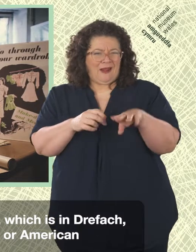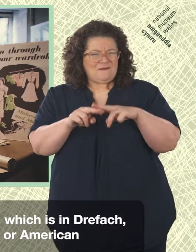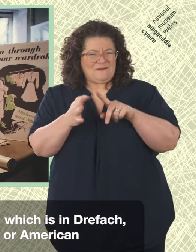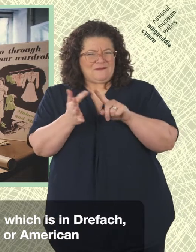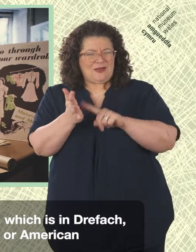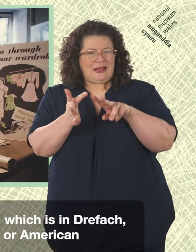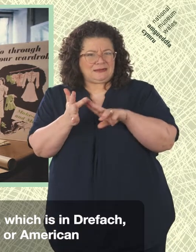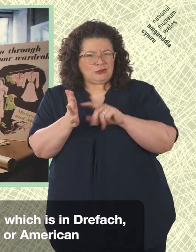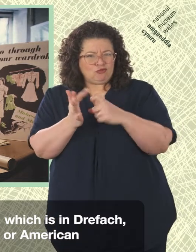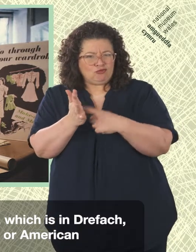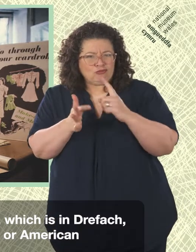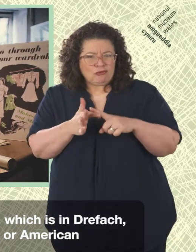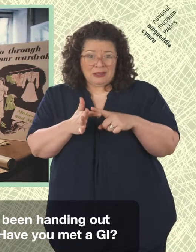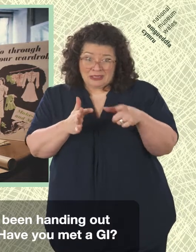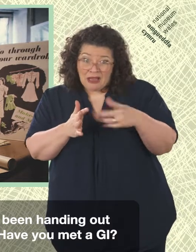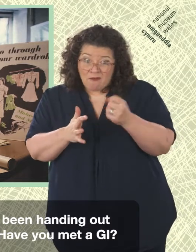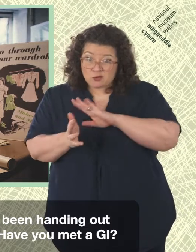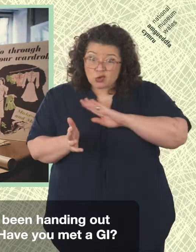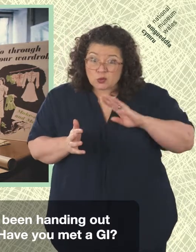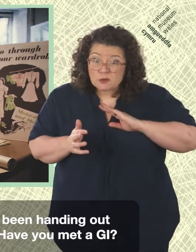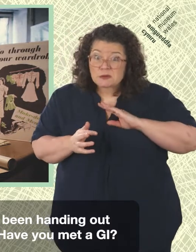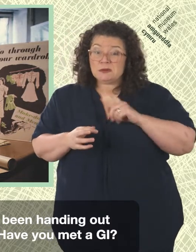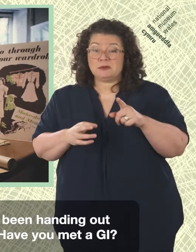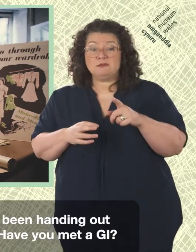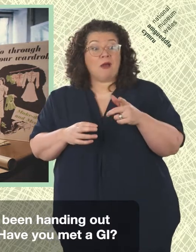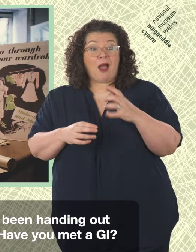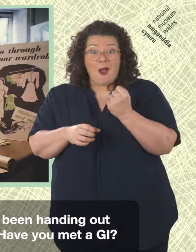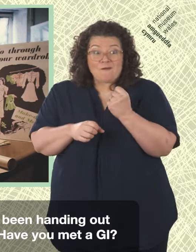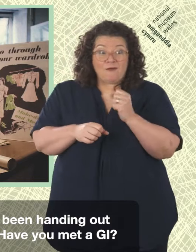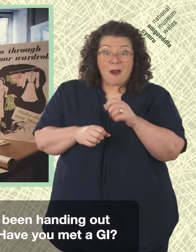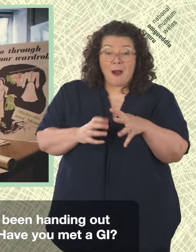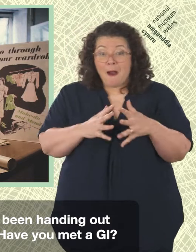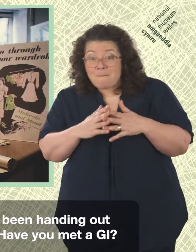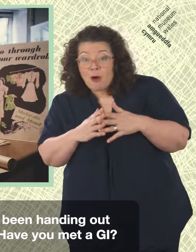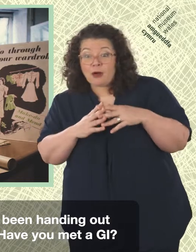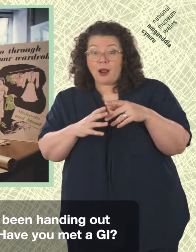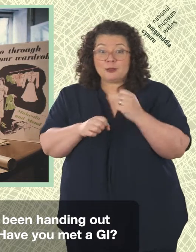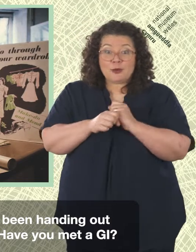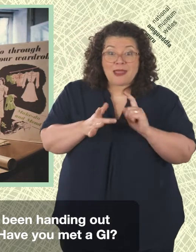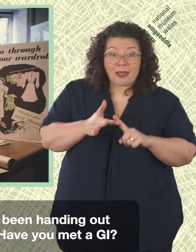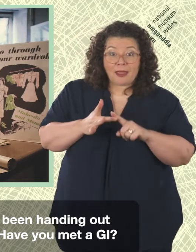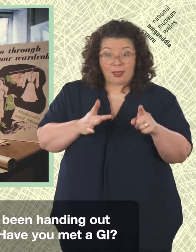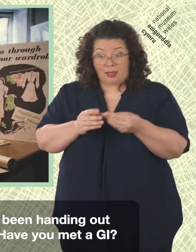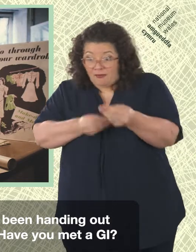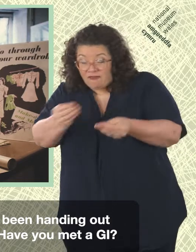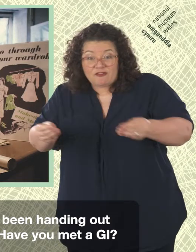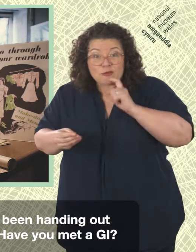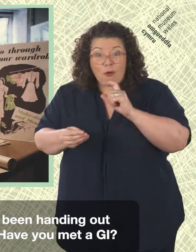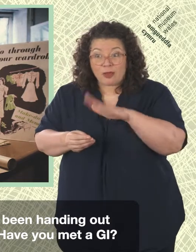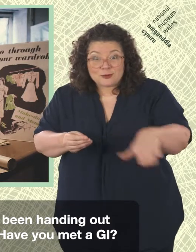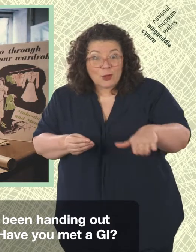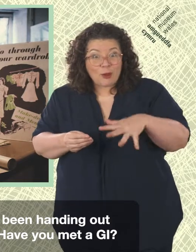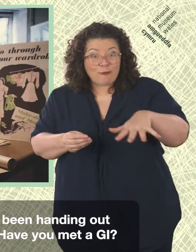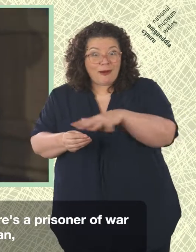Shop, there's GIs there, or American soldiers. Do you know, they've been handing out chocolates to the local children. Have you